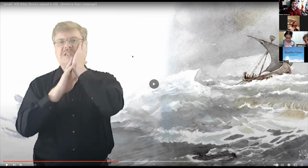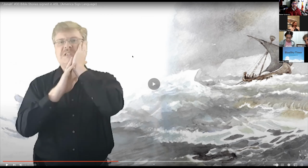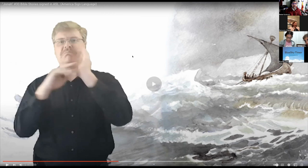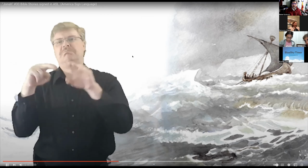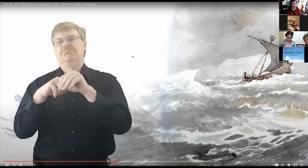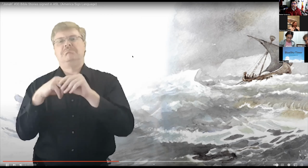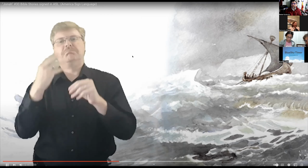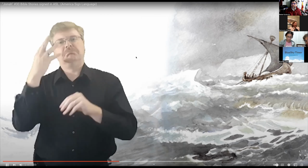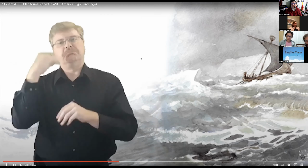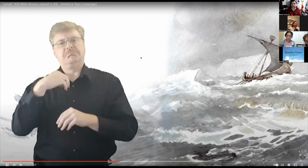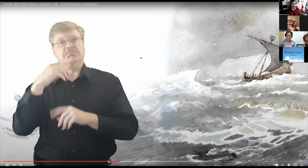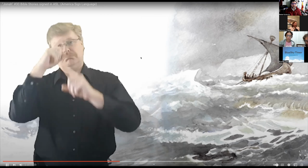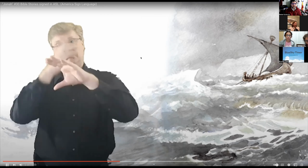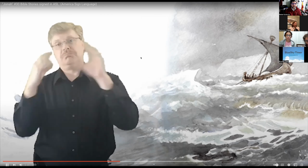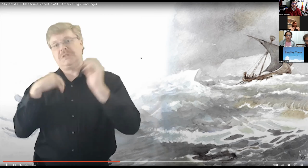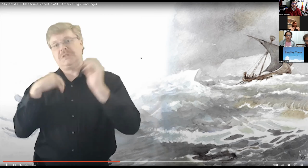sleeping.